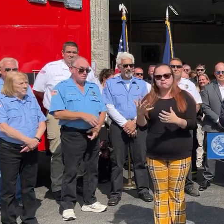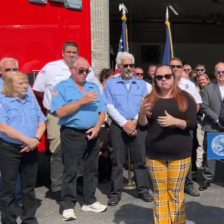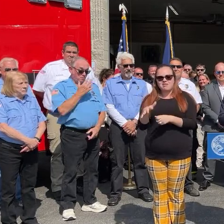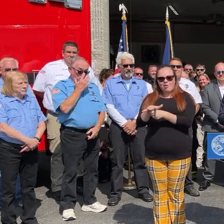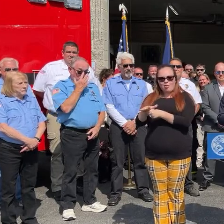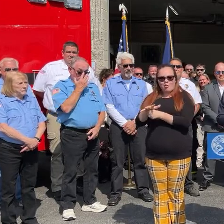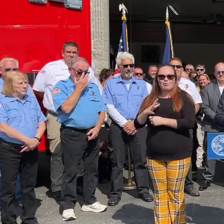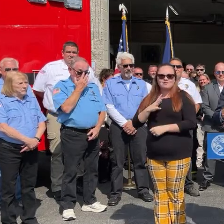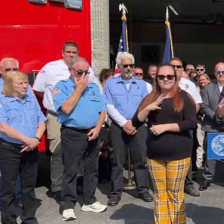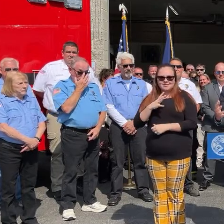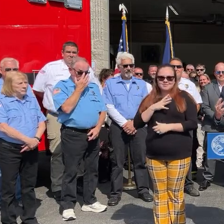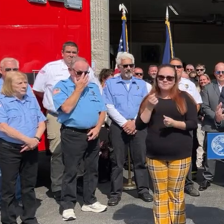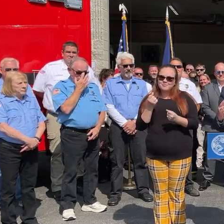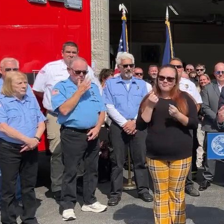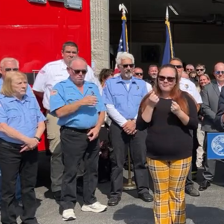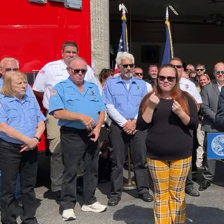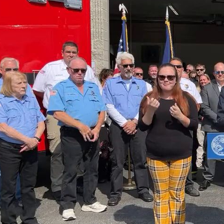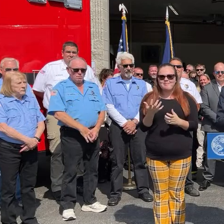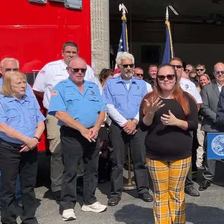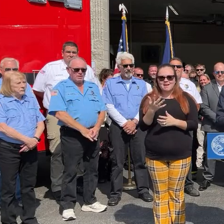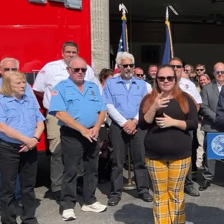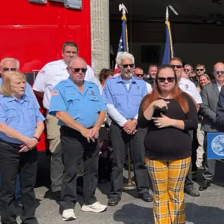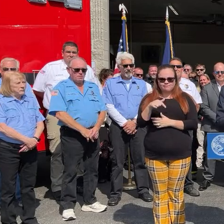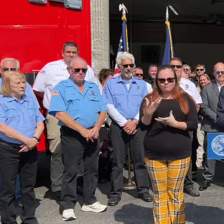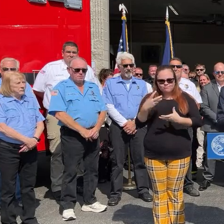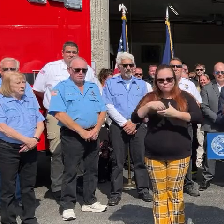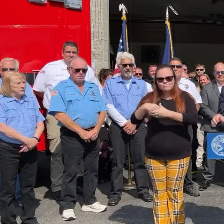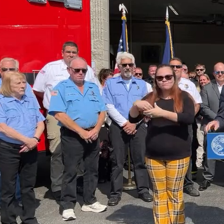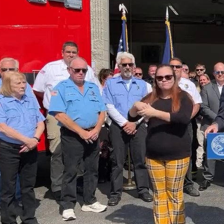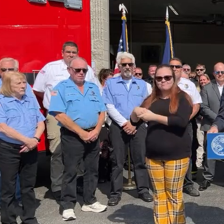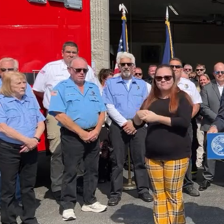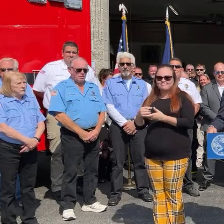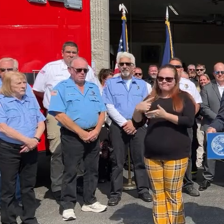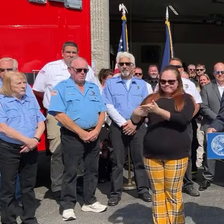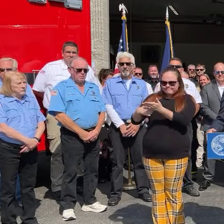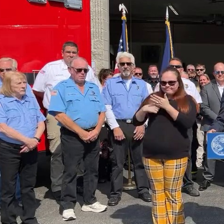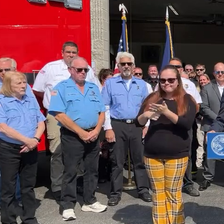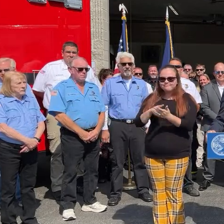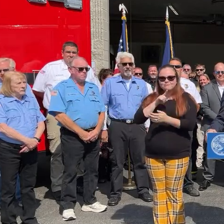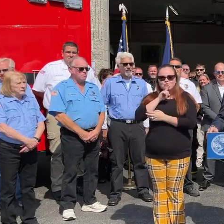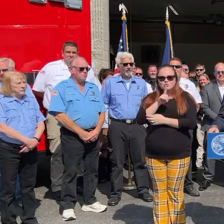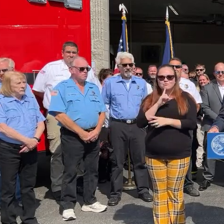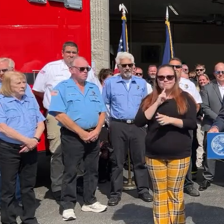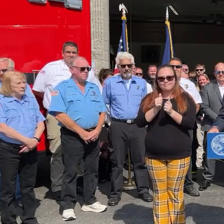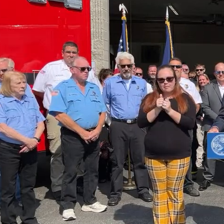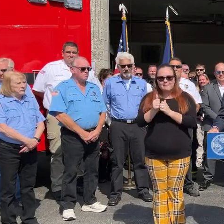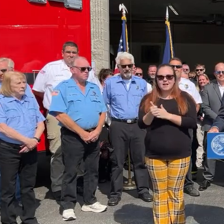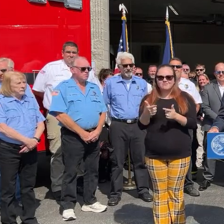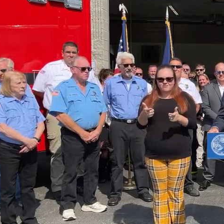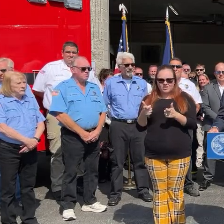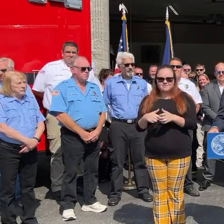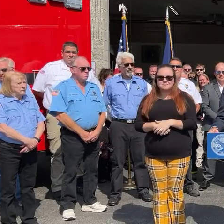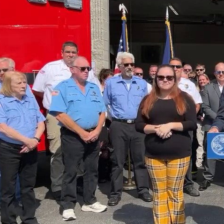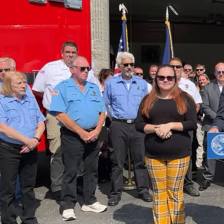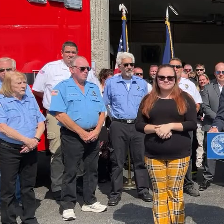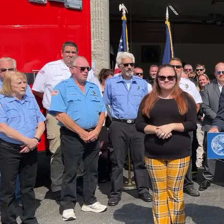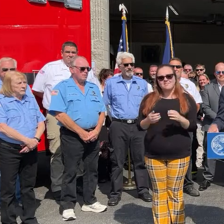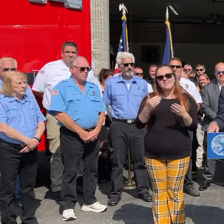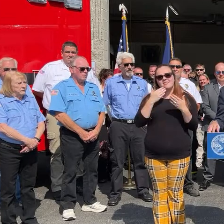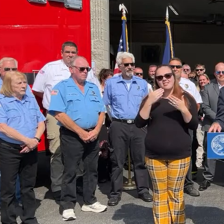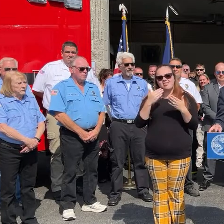officials, many of whom were instrumental in discussing this and making certain that we got this passed very quickly. I want to